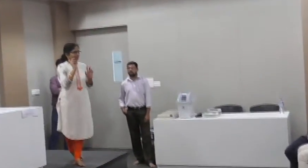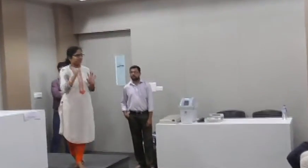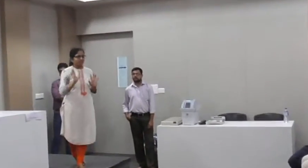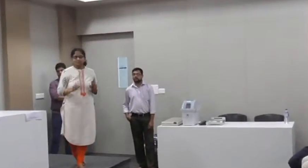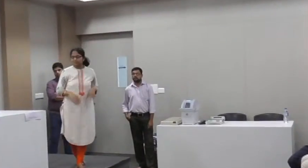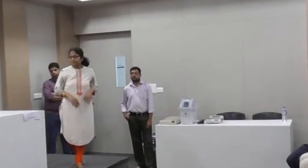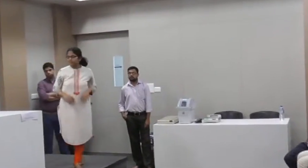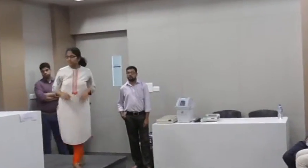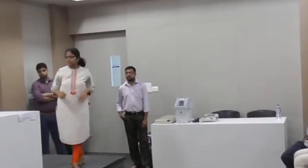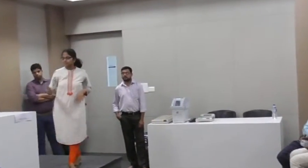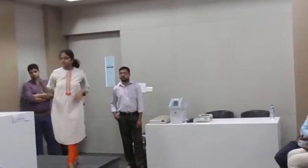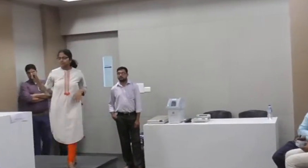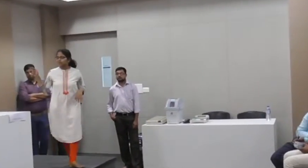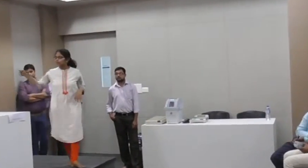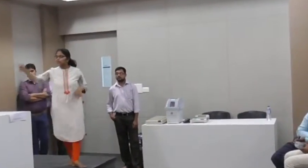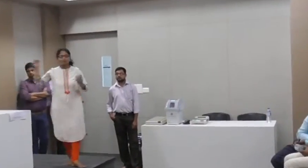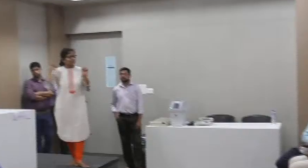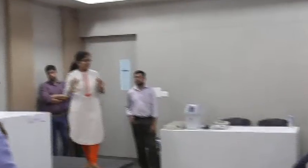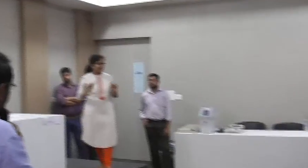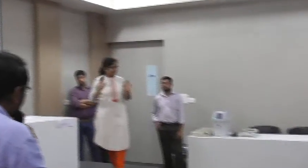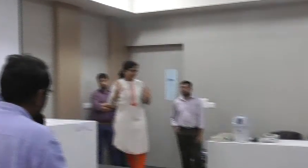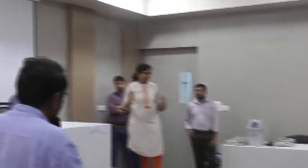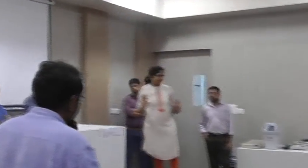sitting in the polling station.